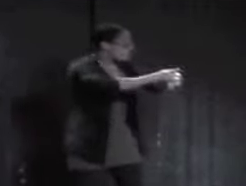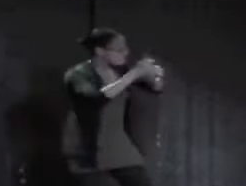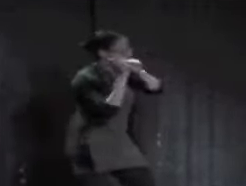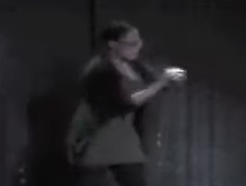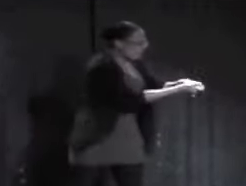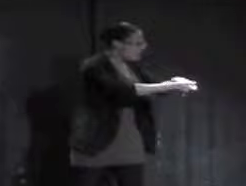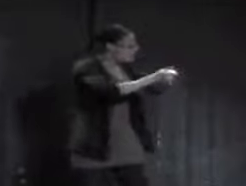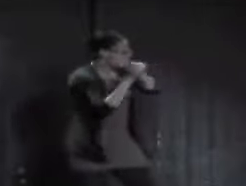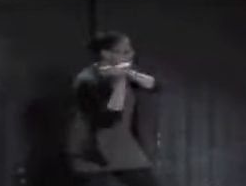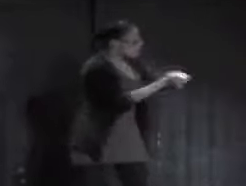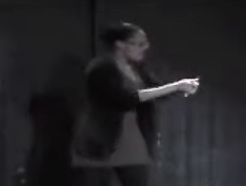and he's chopping away.